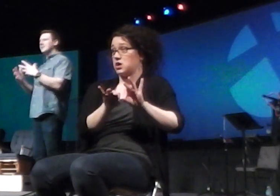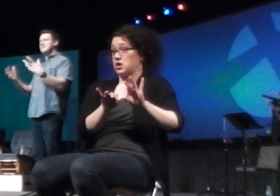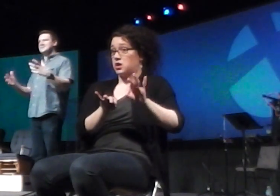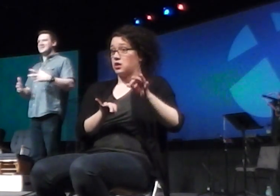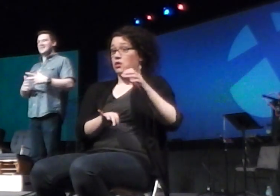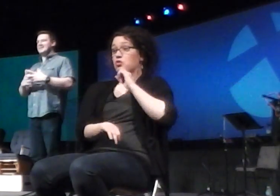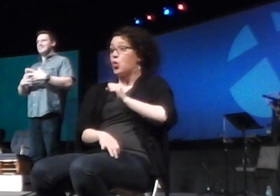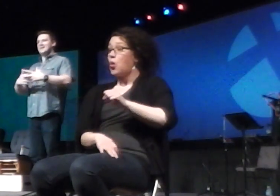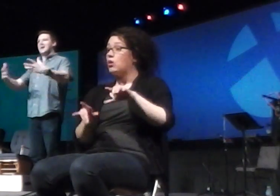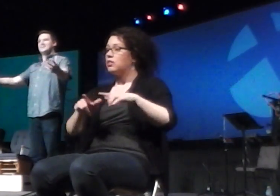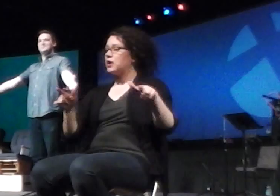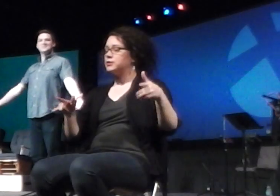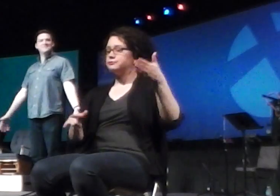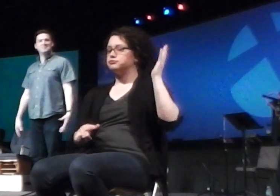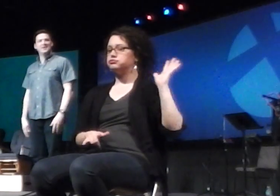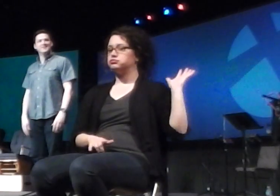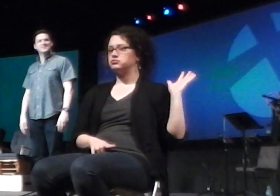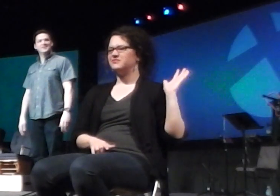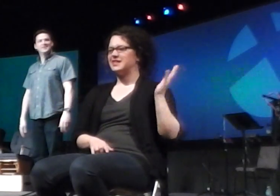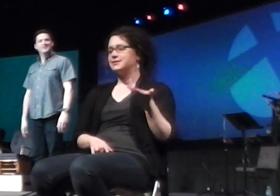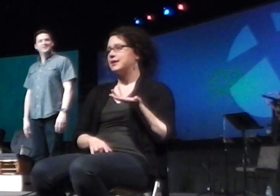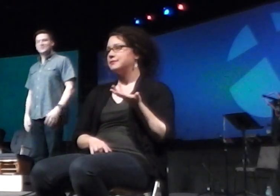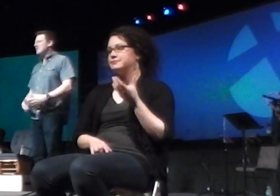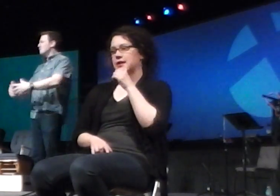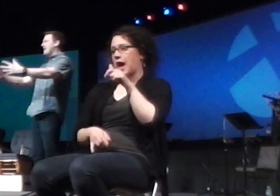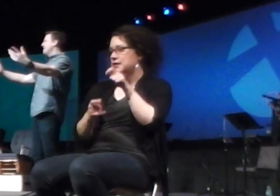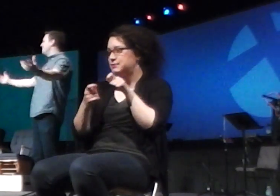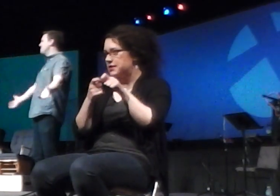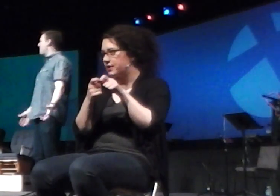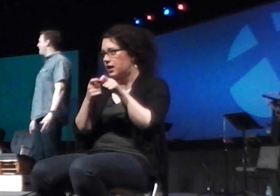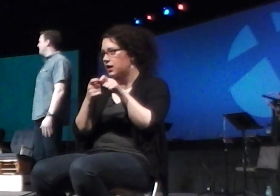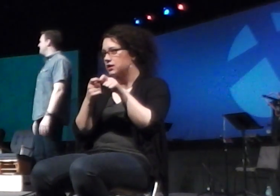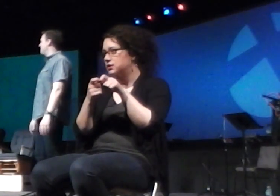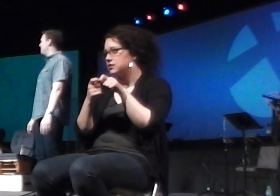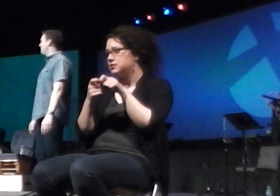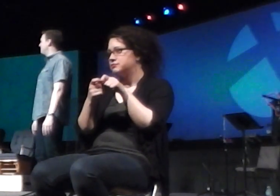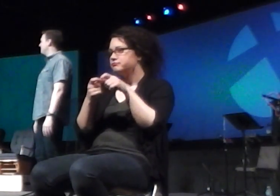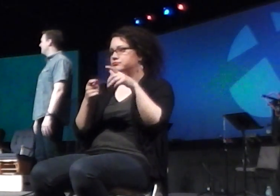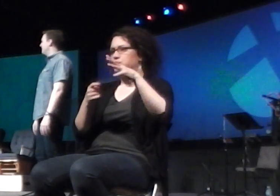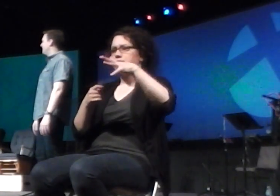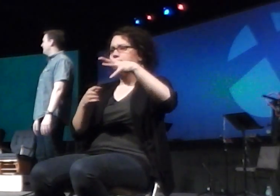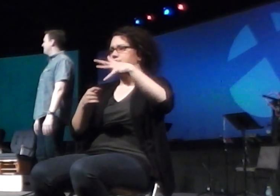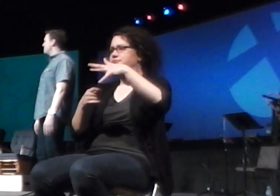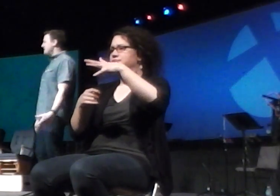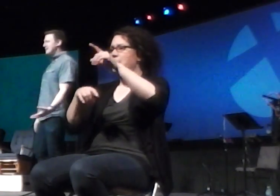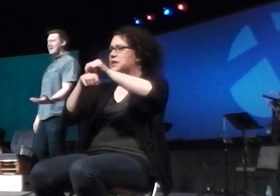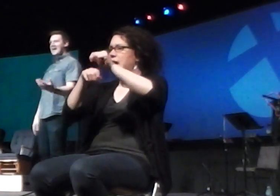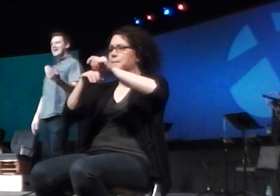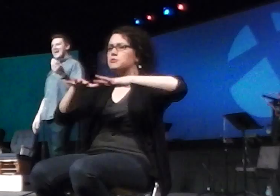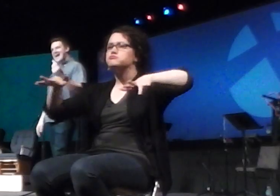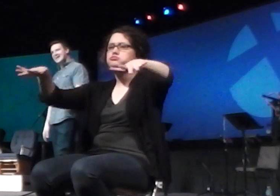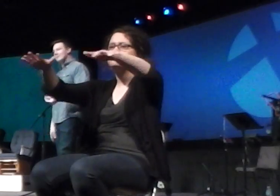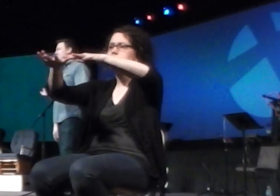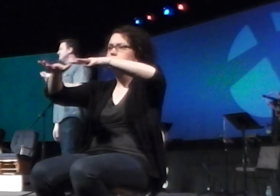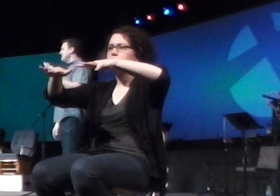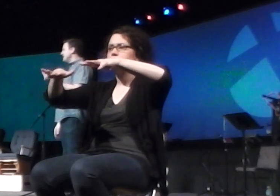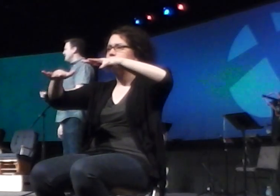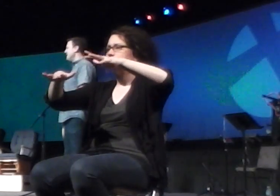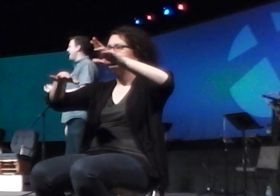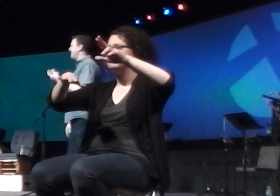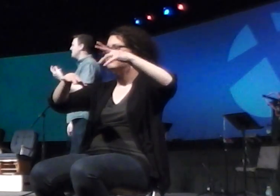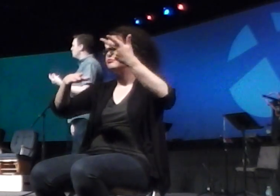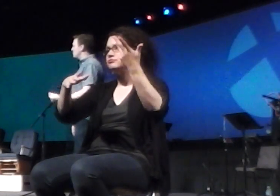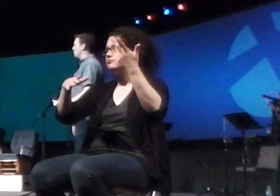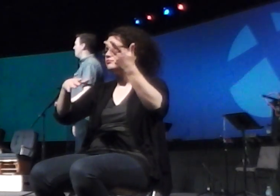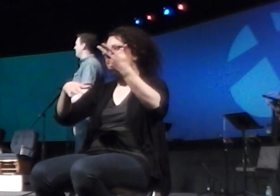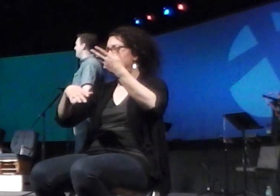language it literally means like a non-specific place, just a random spot in the temple. So Eli had a routine.